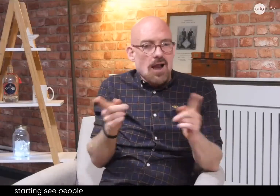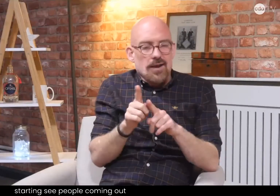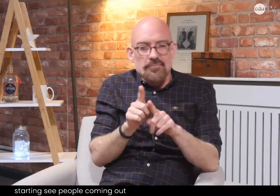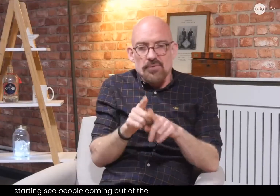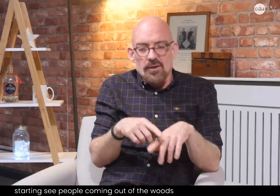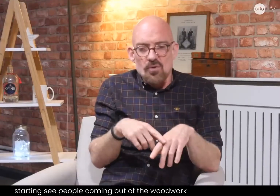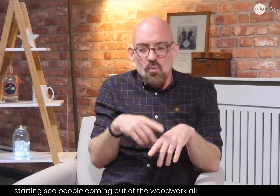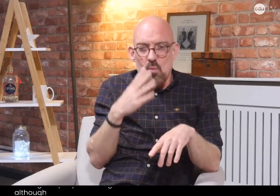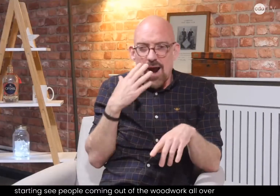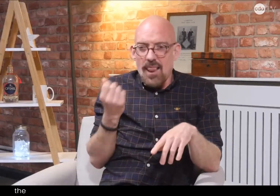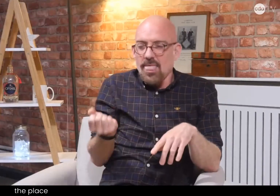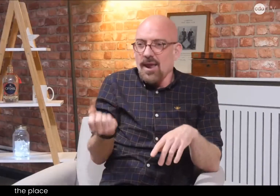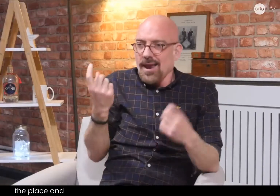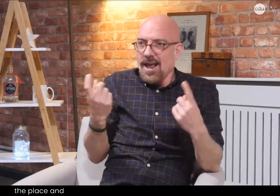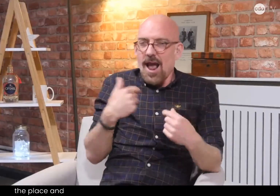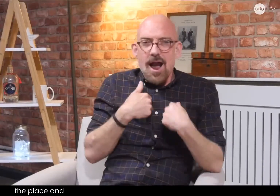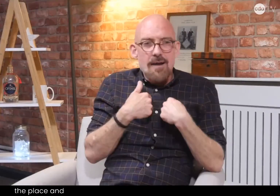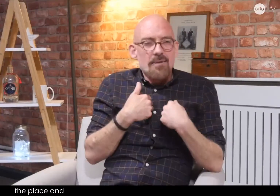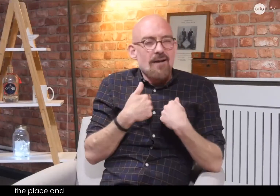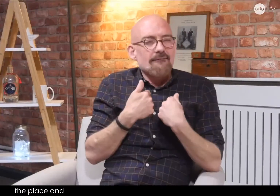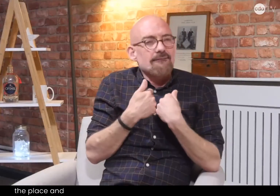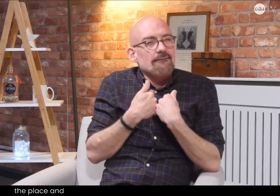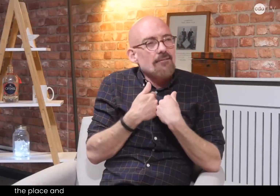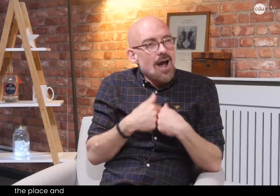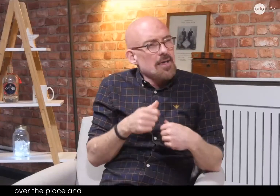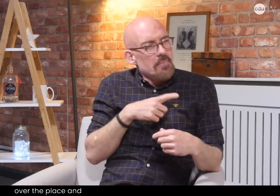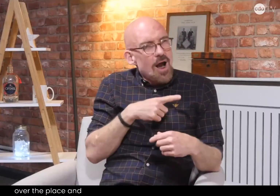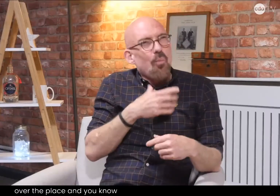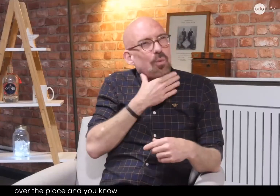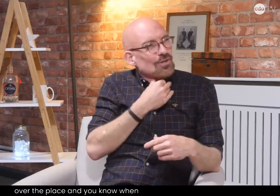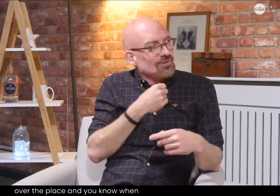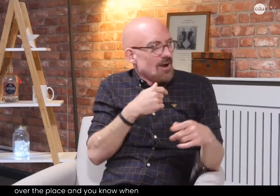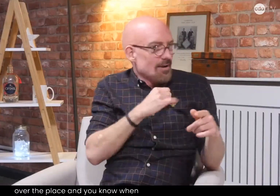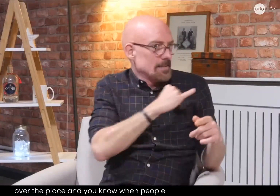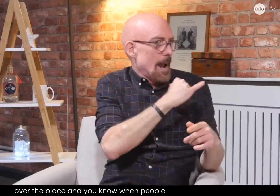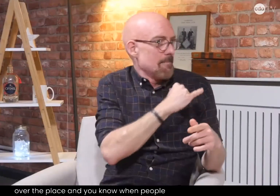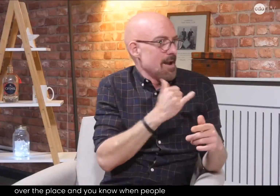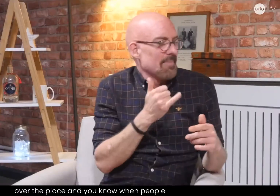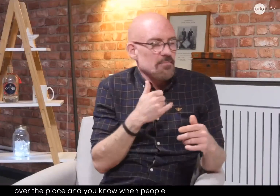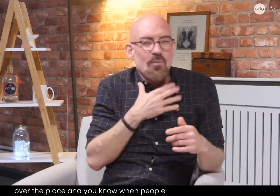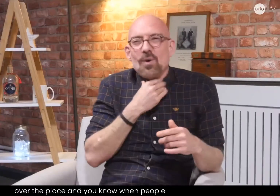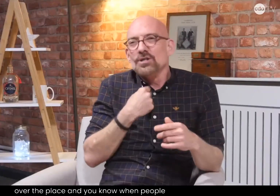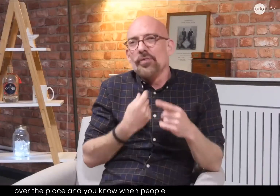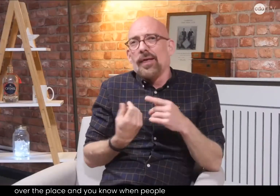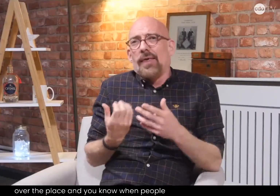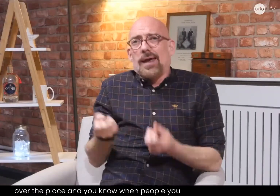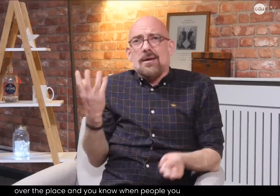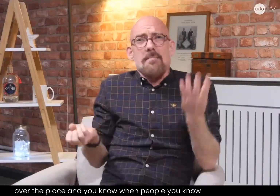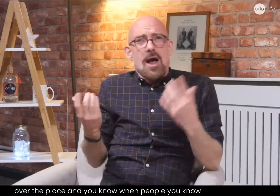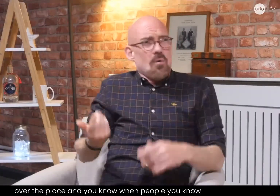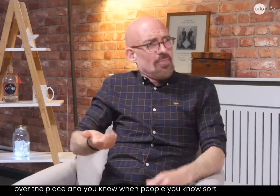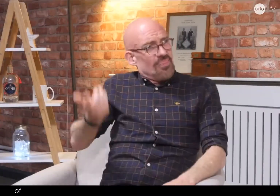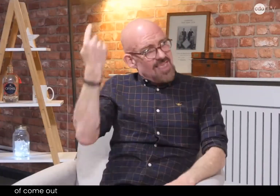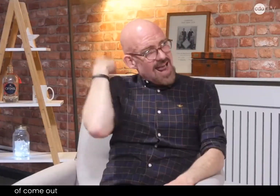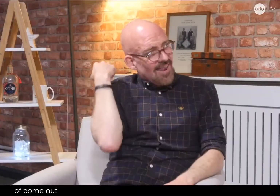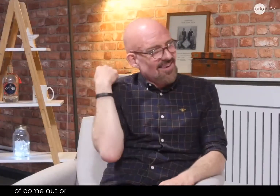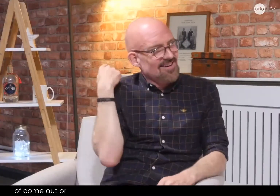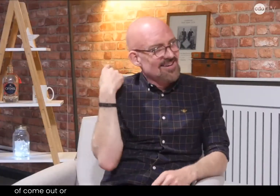And, you know, when people, you know, sort of come out or they sort of join